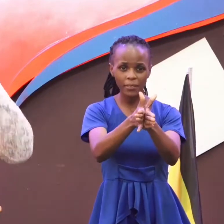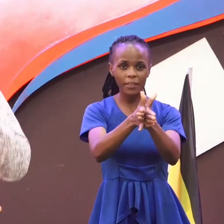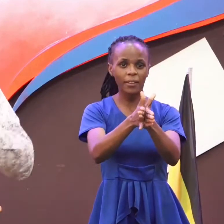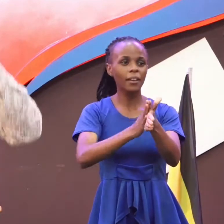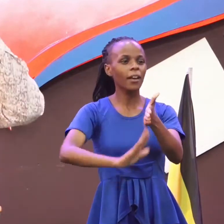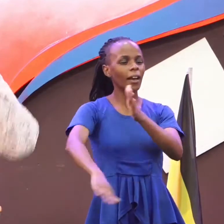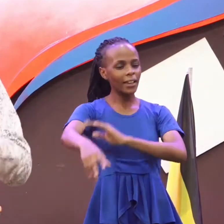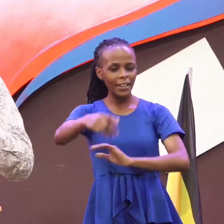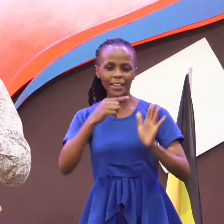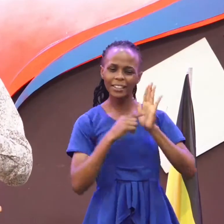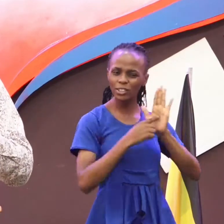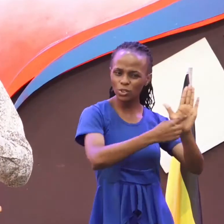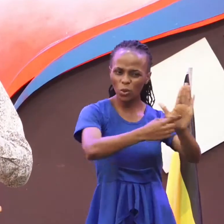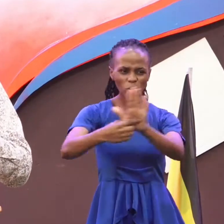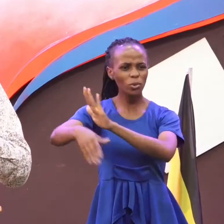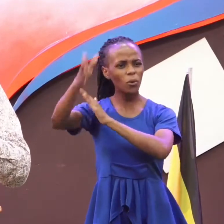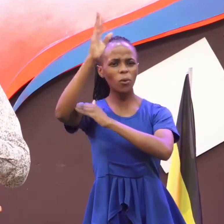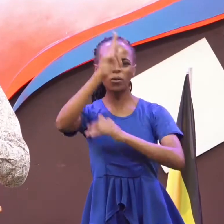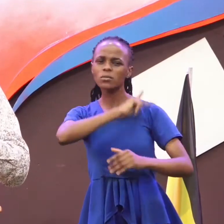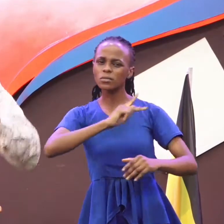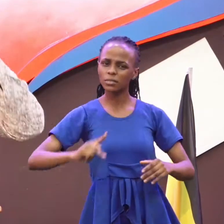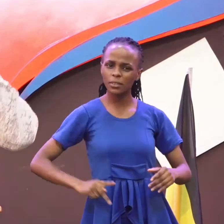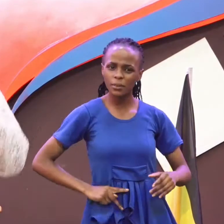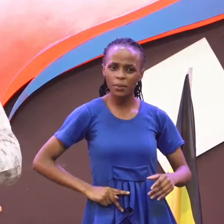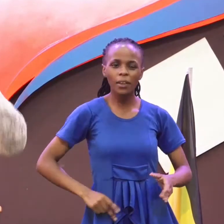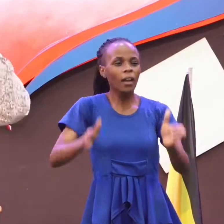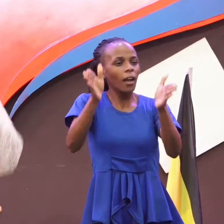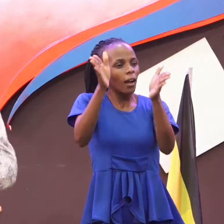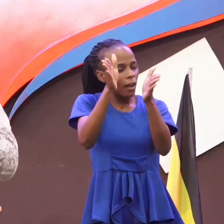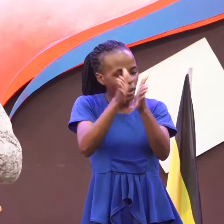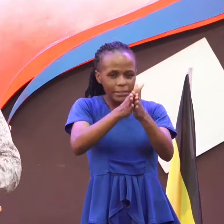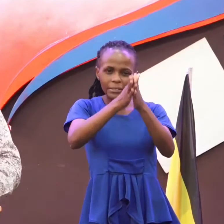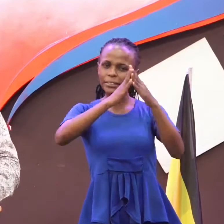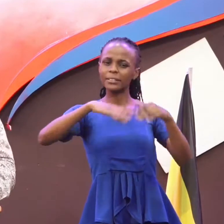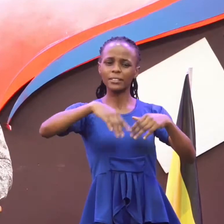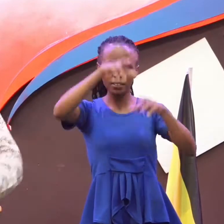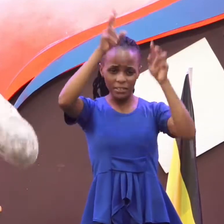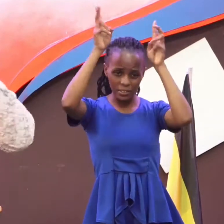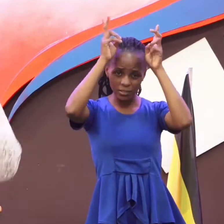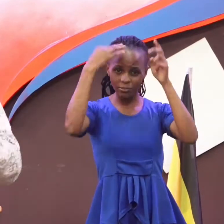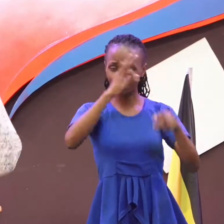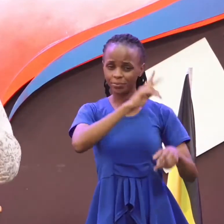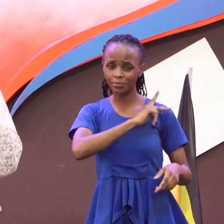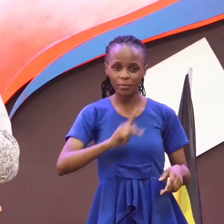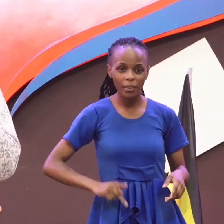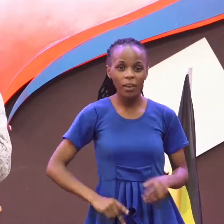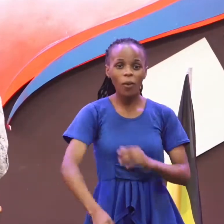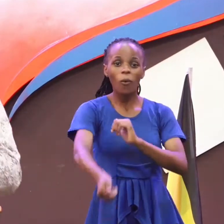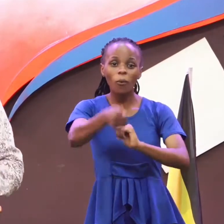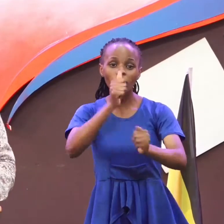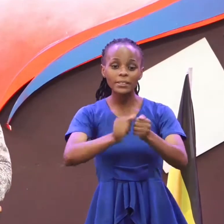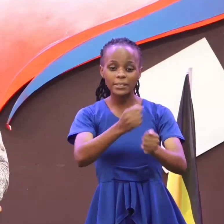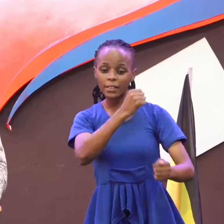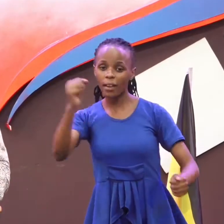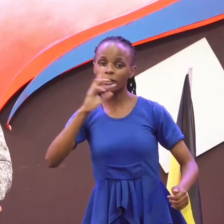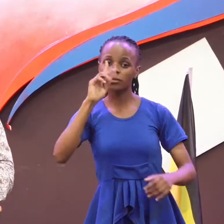yalaga bwakabaka bwa Katonda. He showed the kingdom of heaven na bwakabaka bwa Satan and the kingdom of the devil. Oli kulunda ki? On